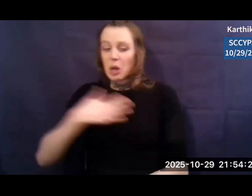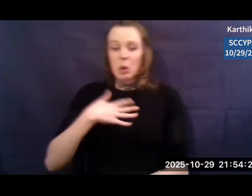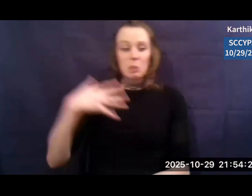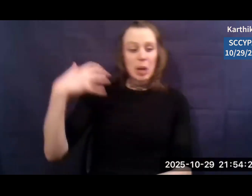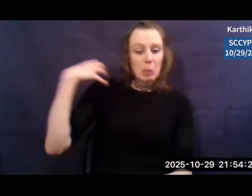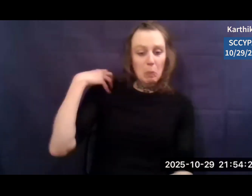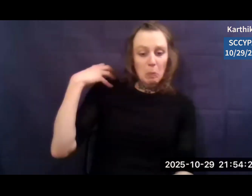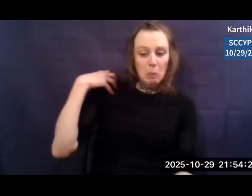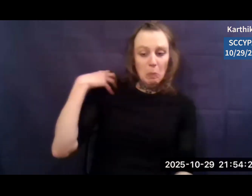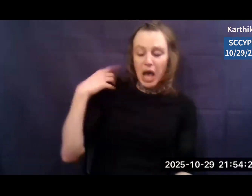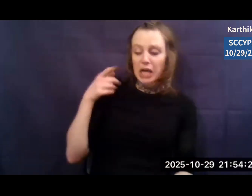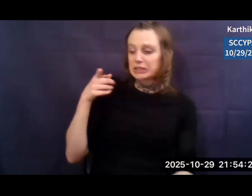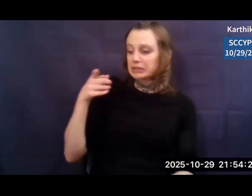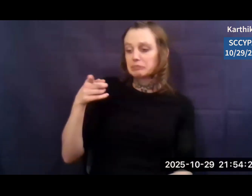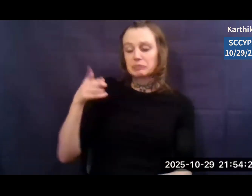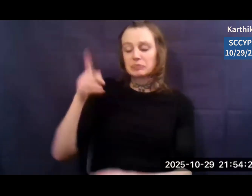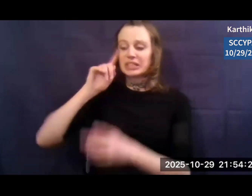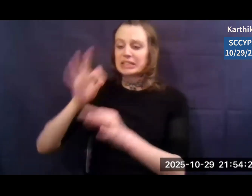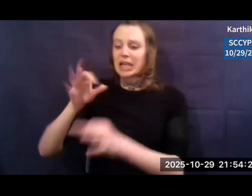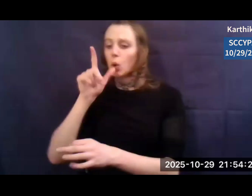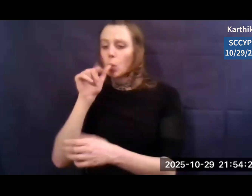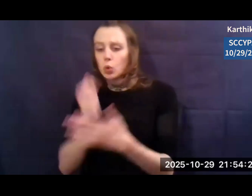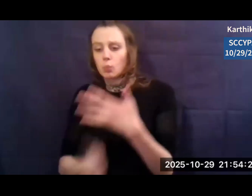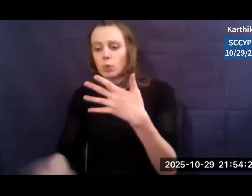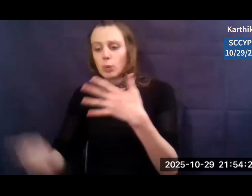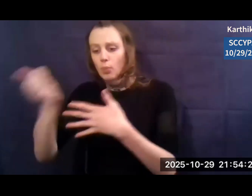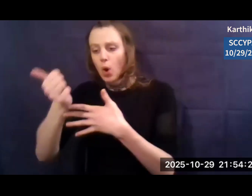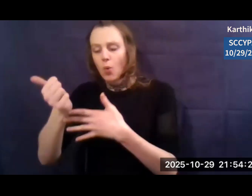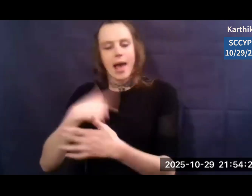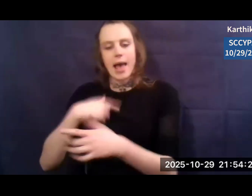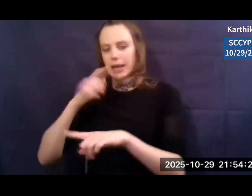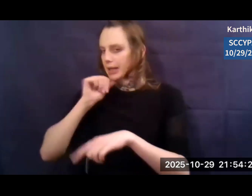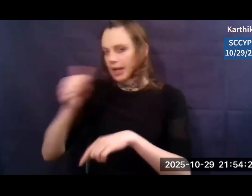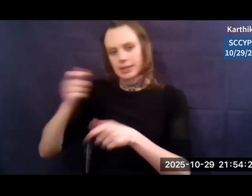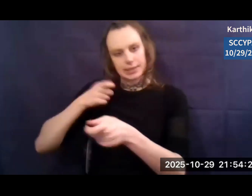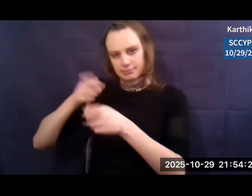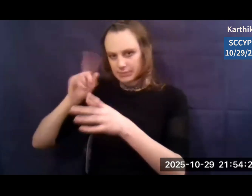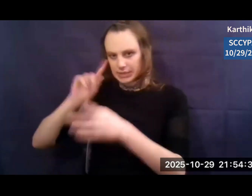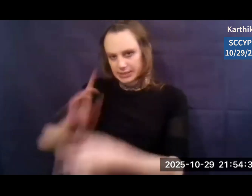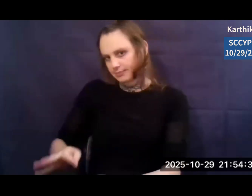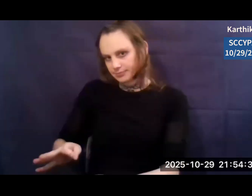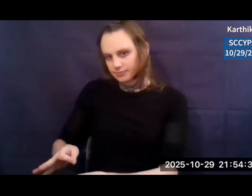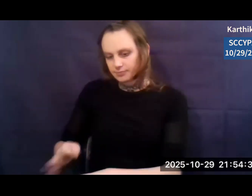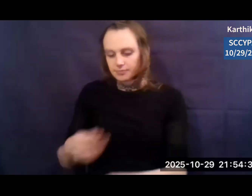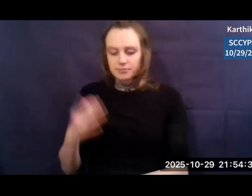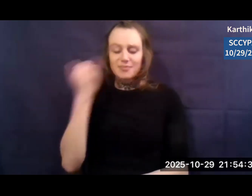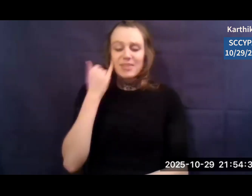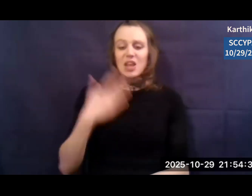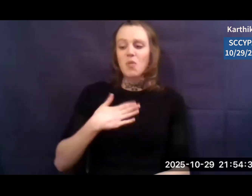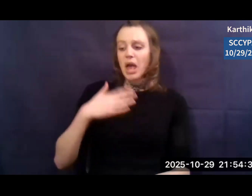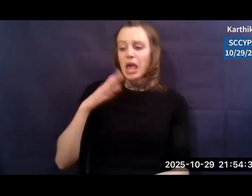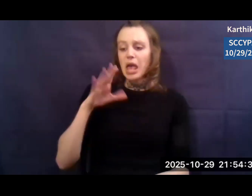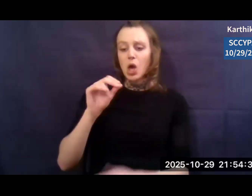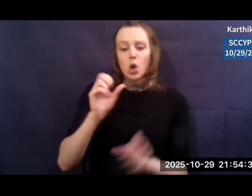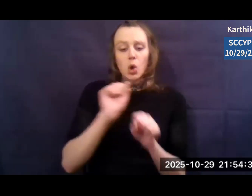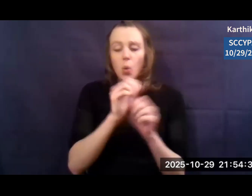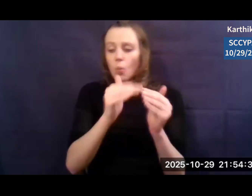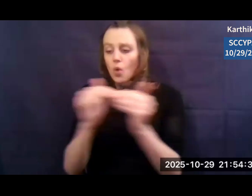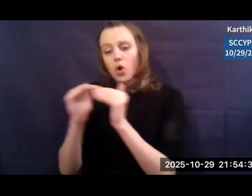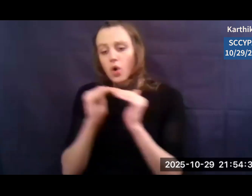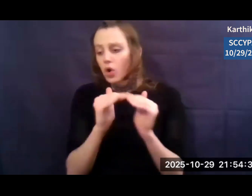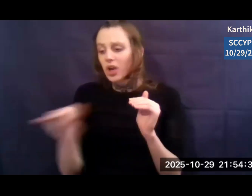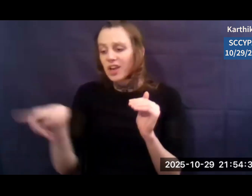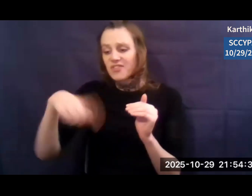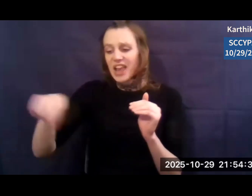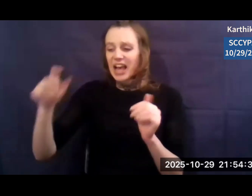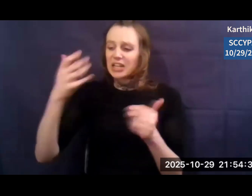right? What is outside of my control is like whether or not my coworkers are putting in more effort than I am. You know what I mean? Like like I can